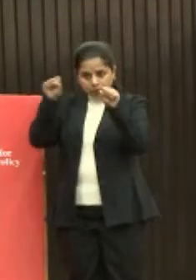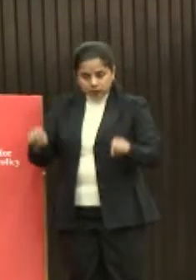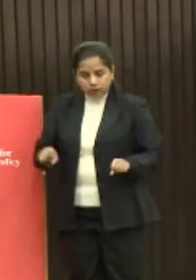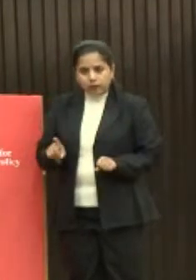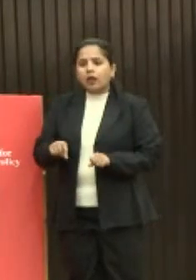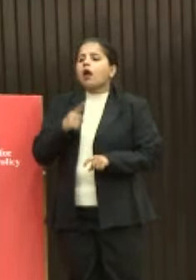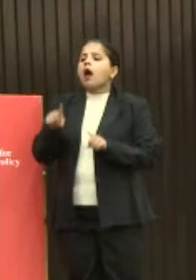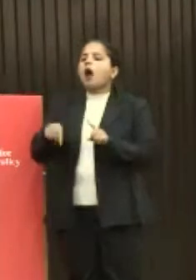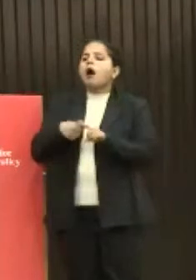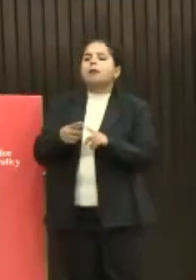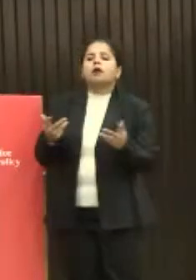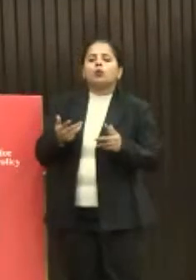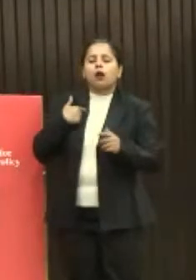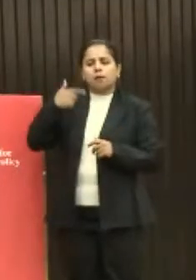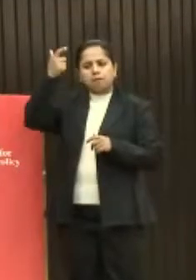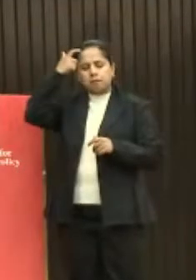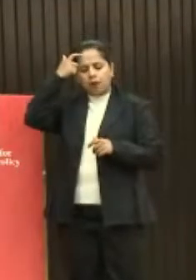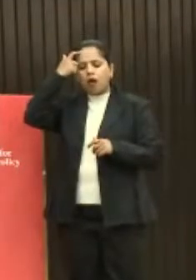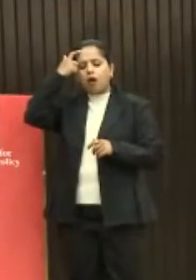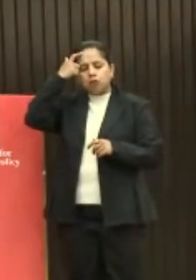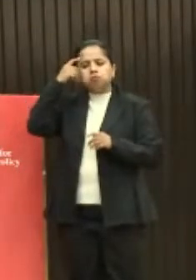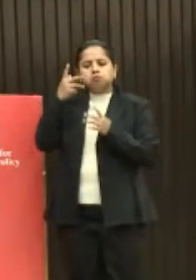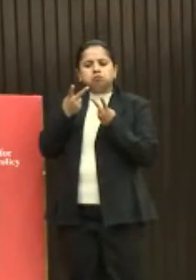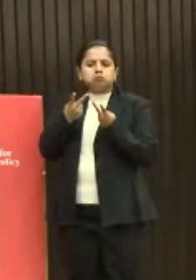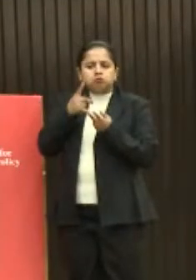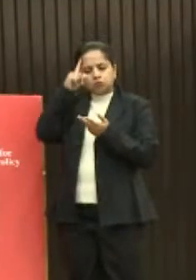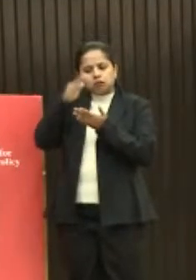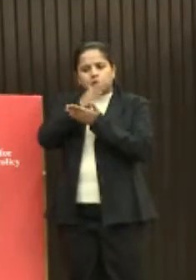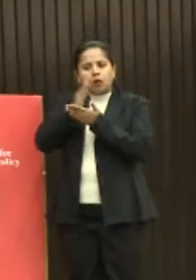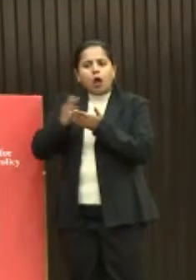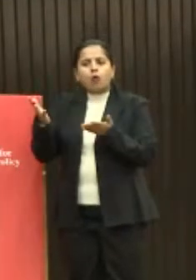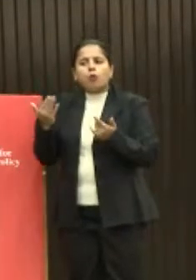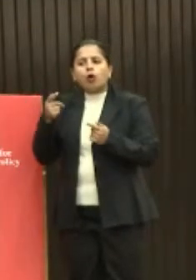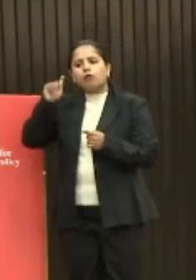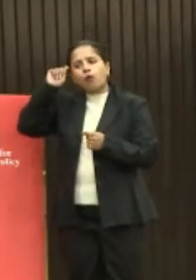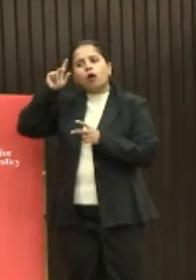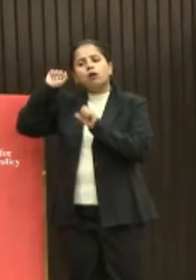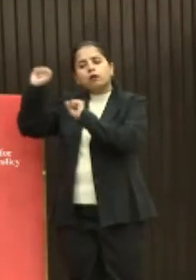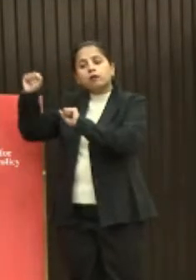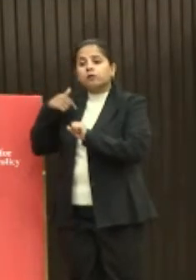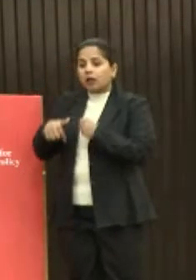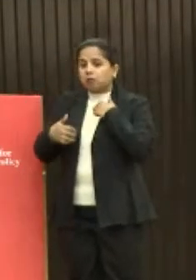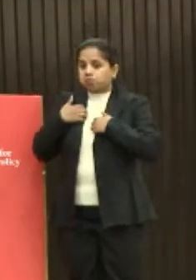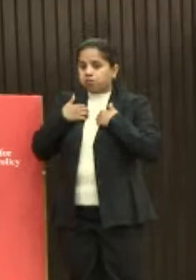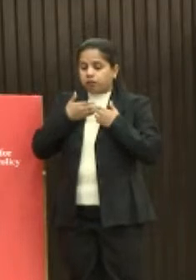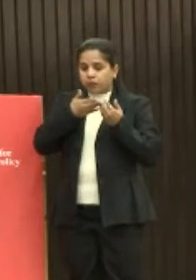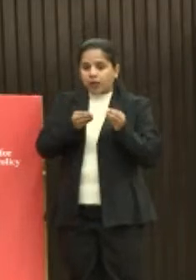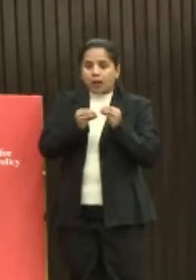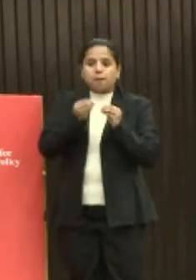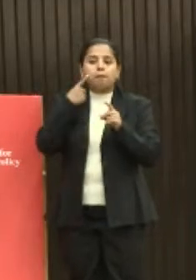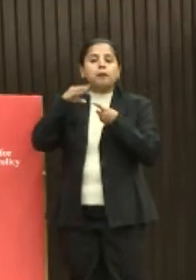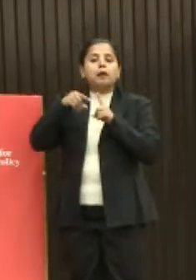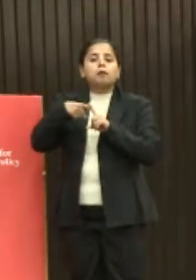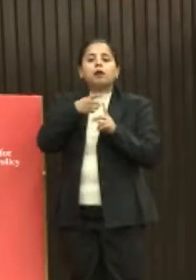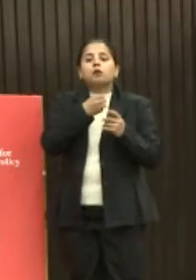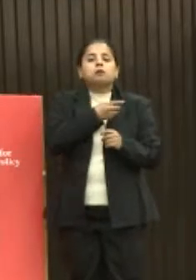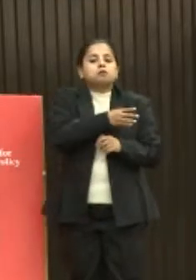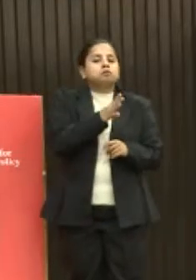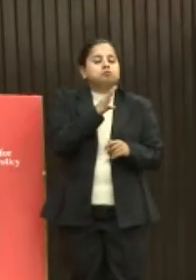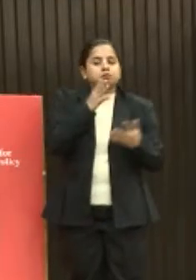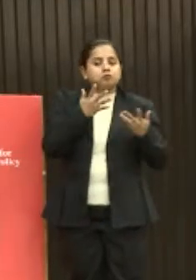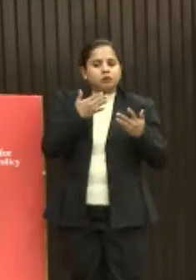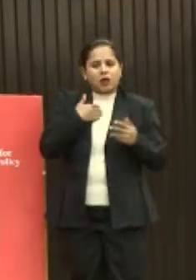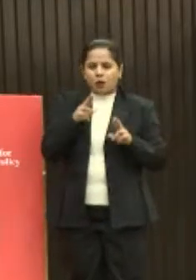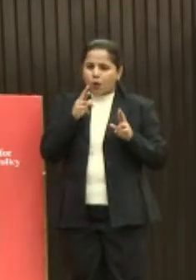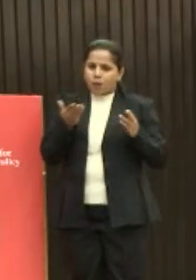about decolonizing our minds. And I'm really excited by what Dr. Bibek Debroy has to say, as I'm sure are